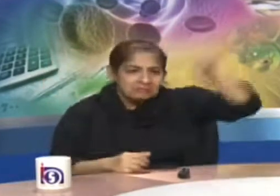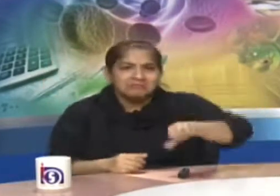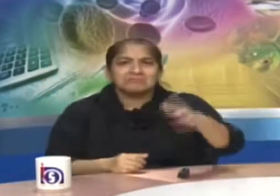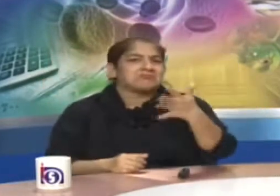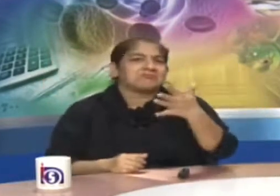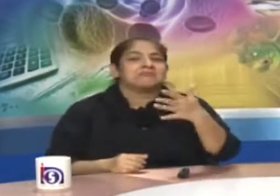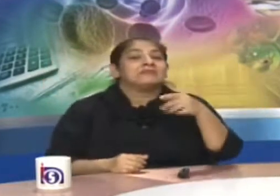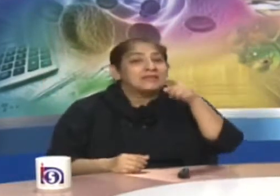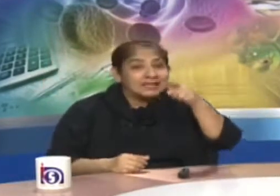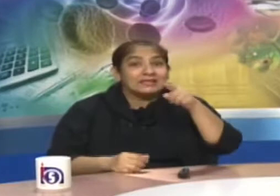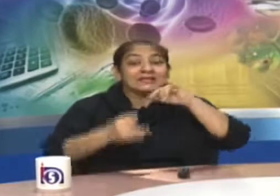of government